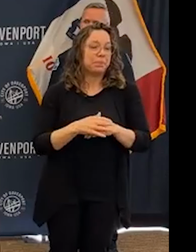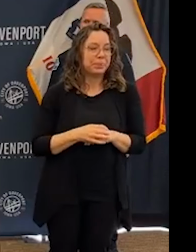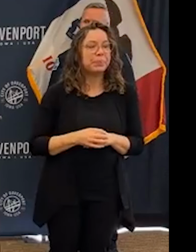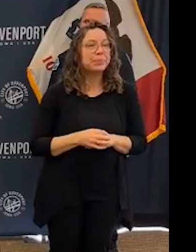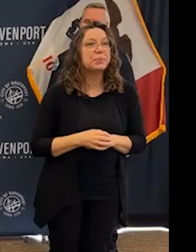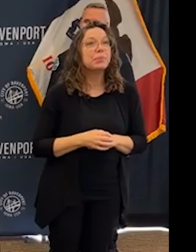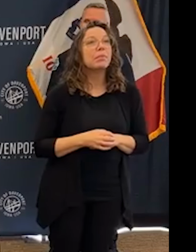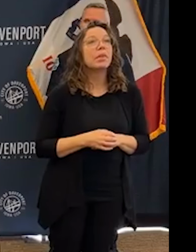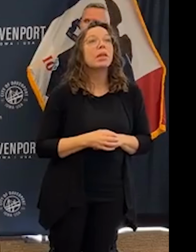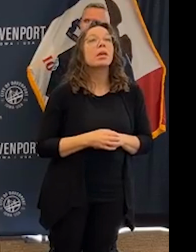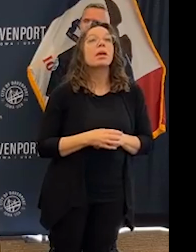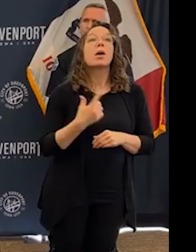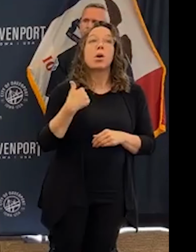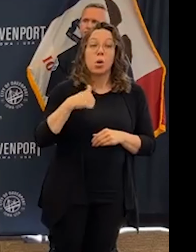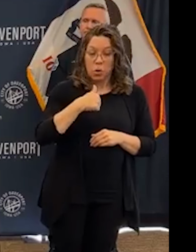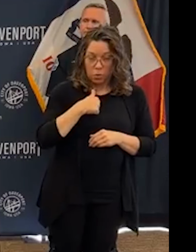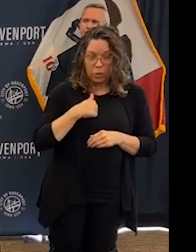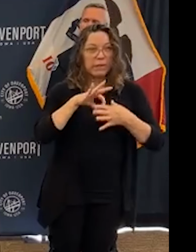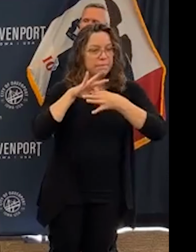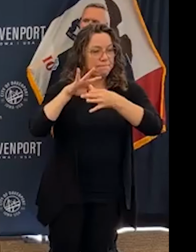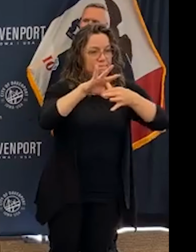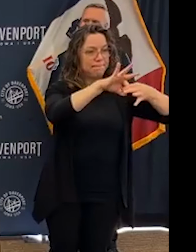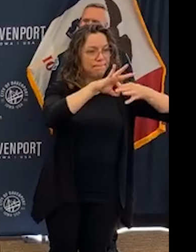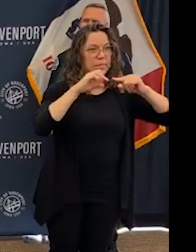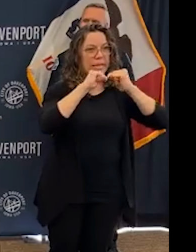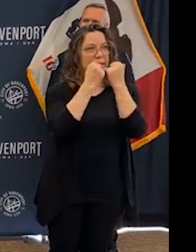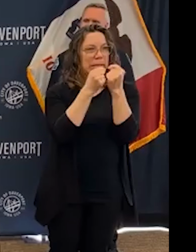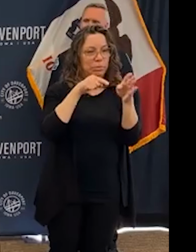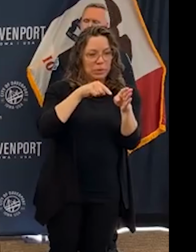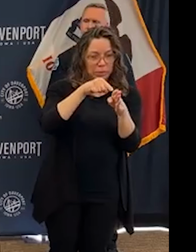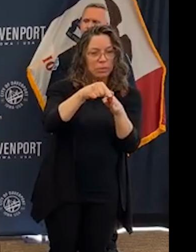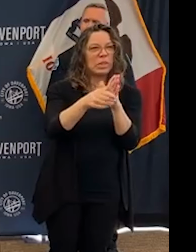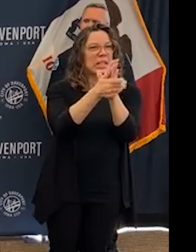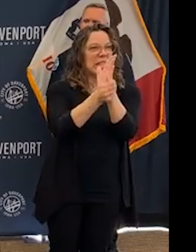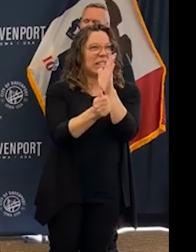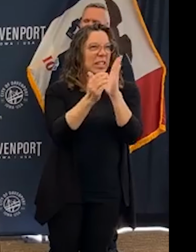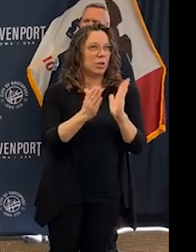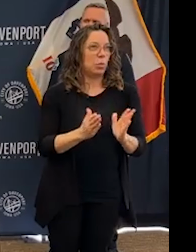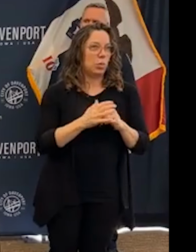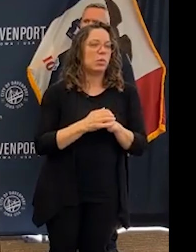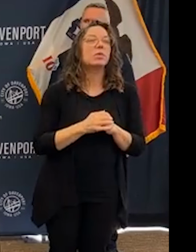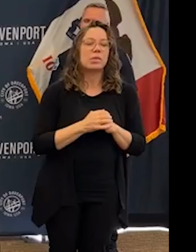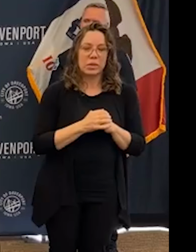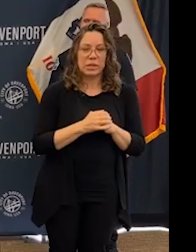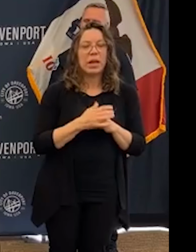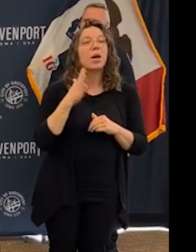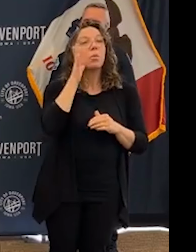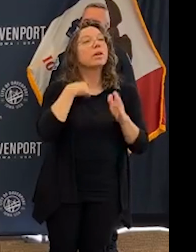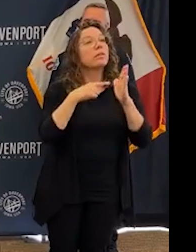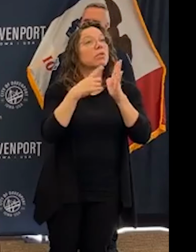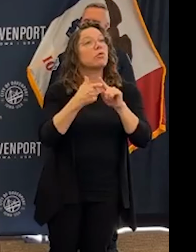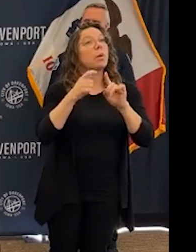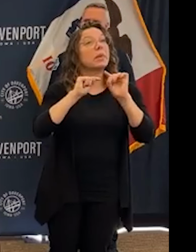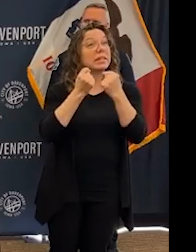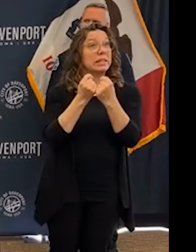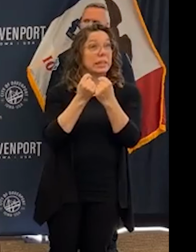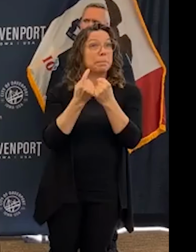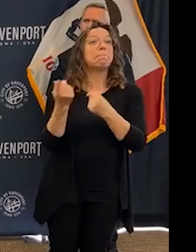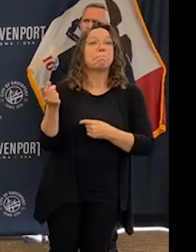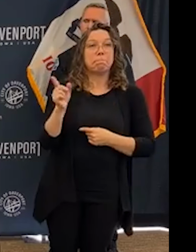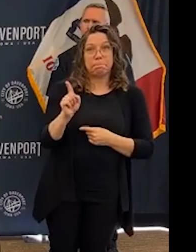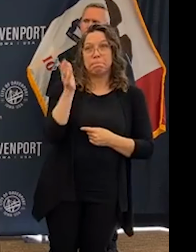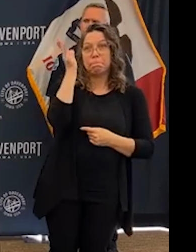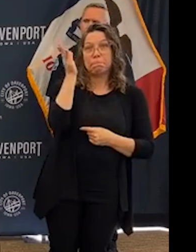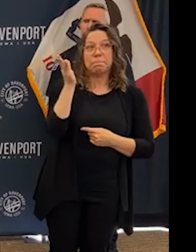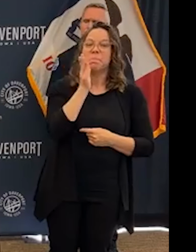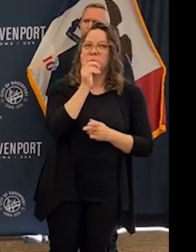have assembled a qualified team of specialized experts. We will have a representative from that team have a conversation with